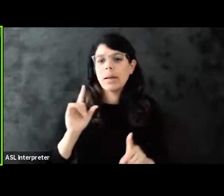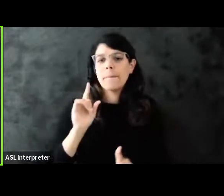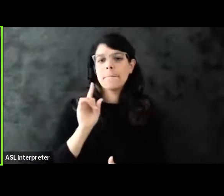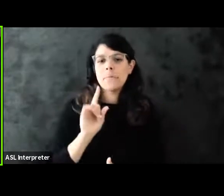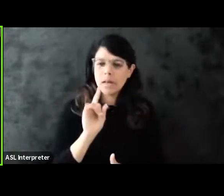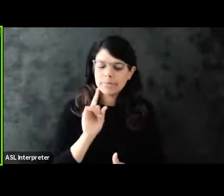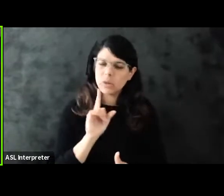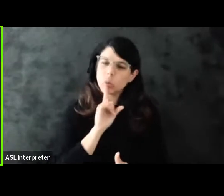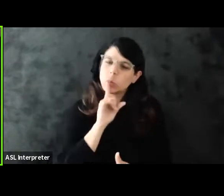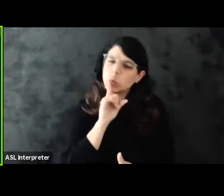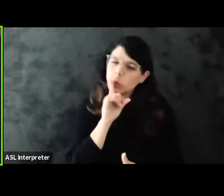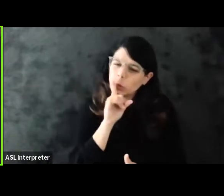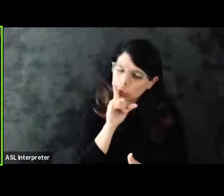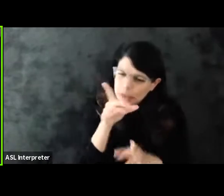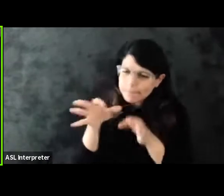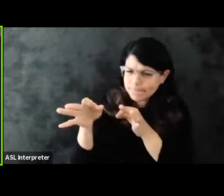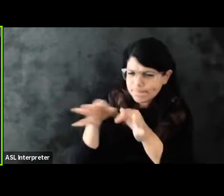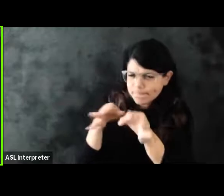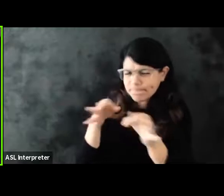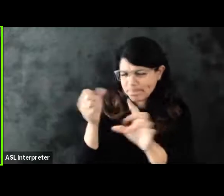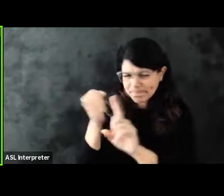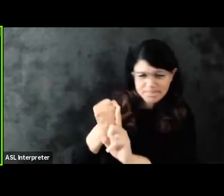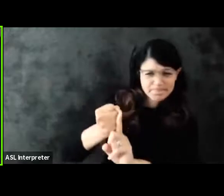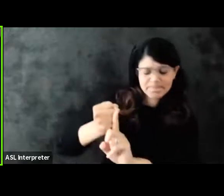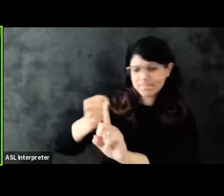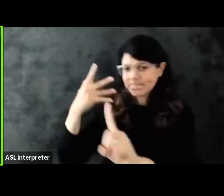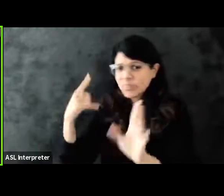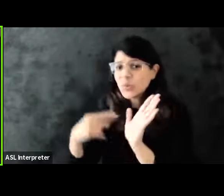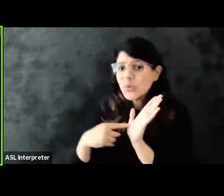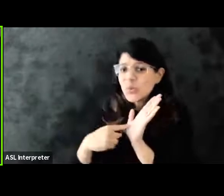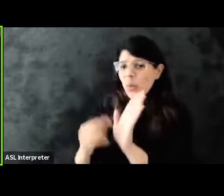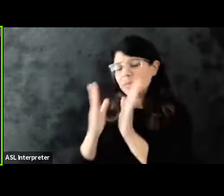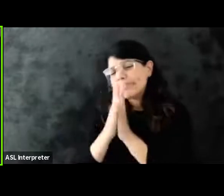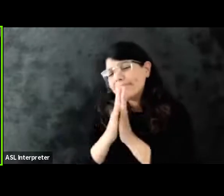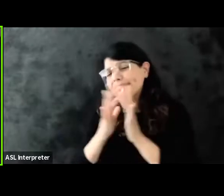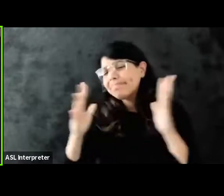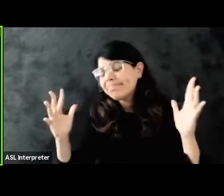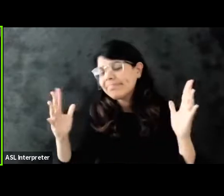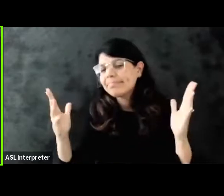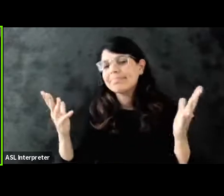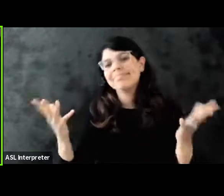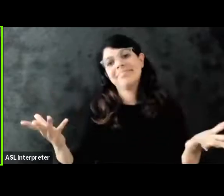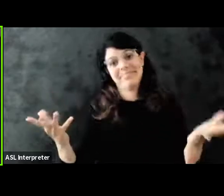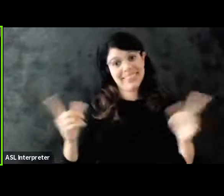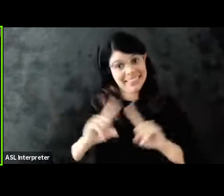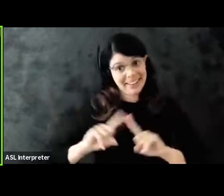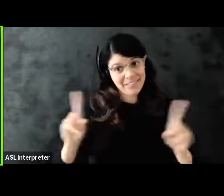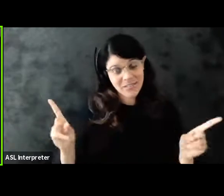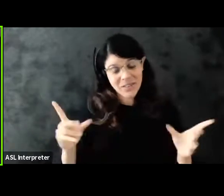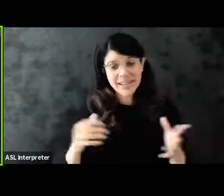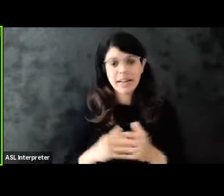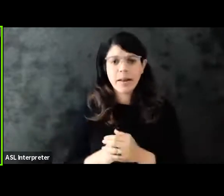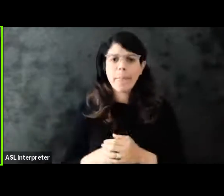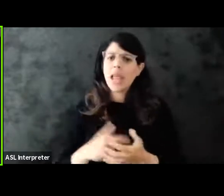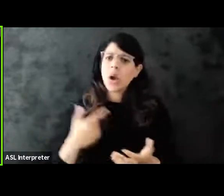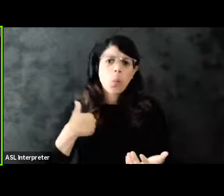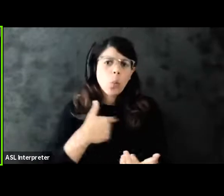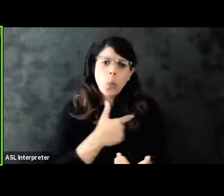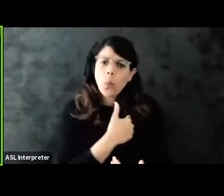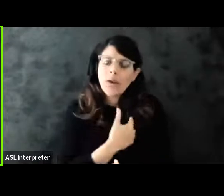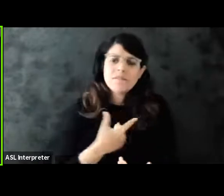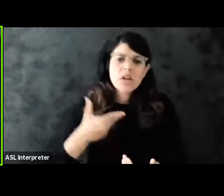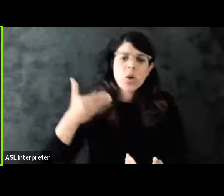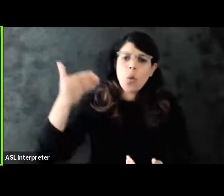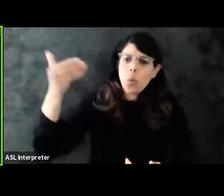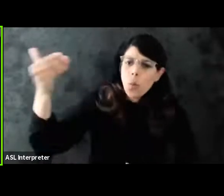children, we welcomed kids to our house who were not just Latino, Mexican, we were